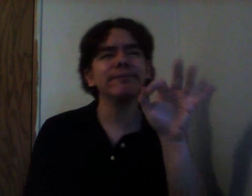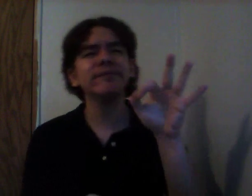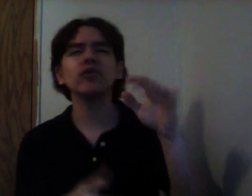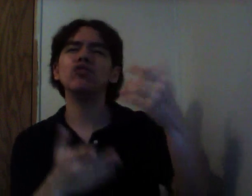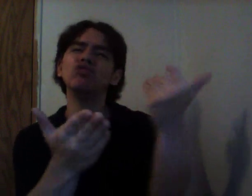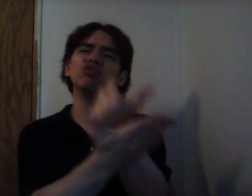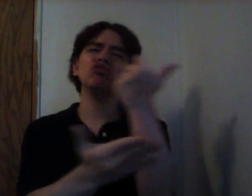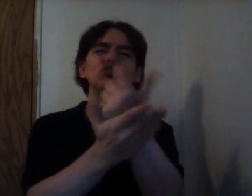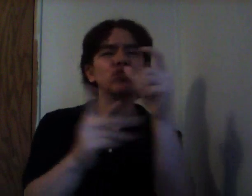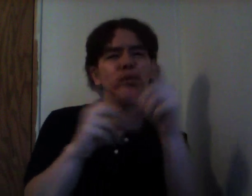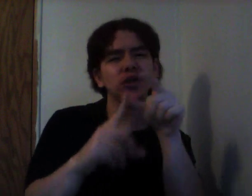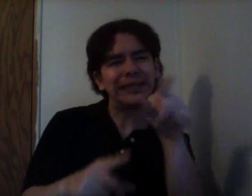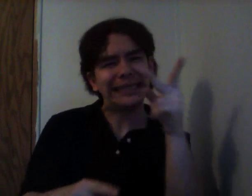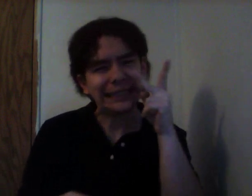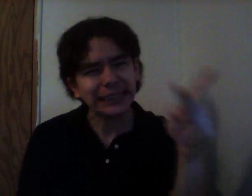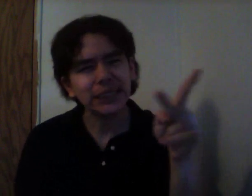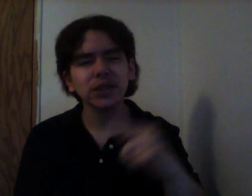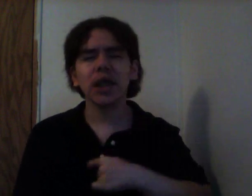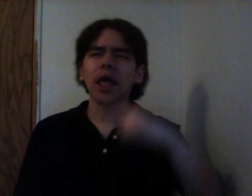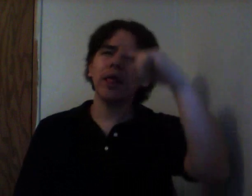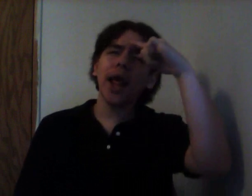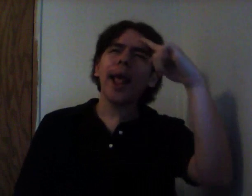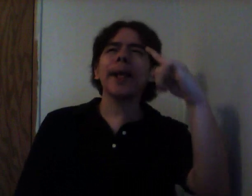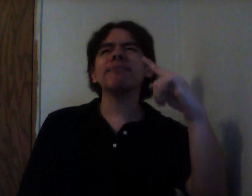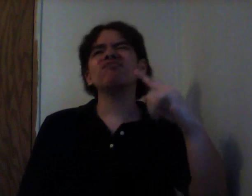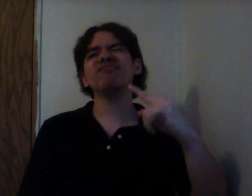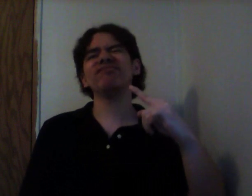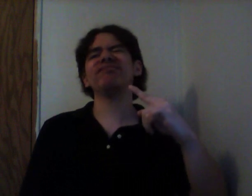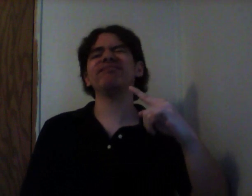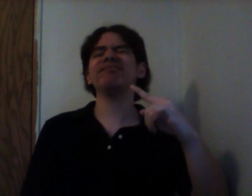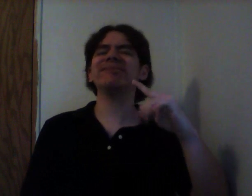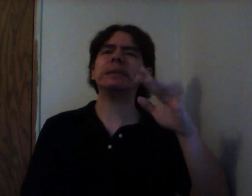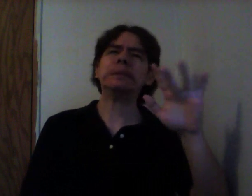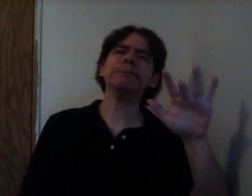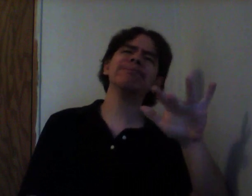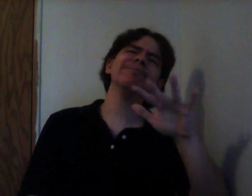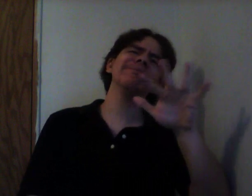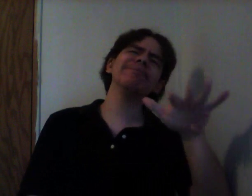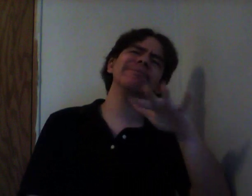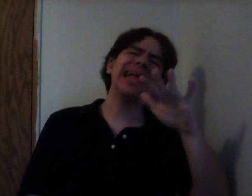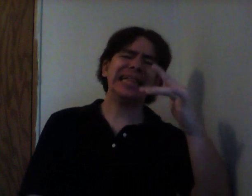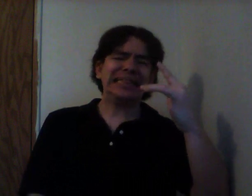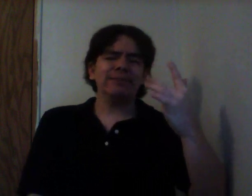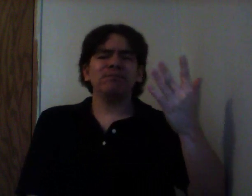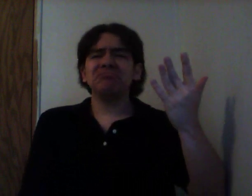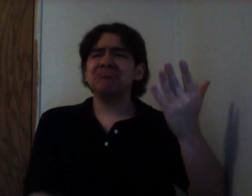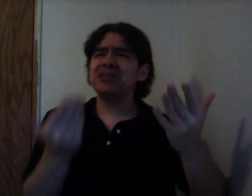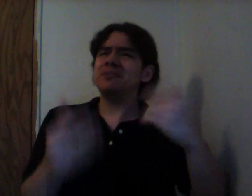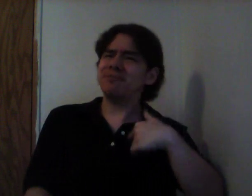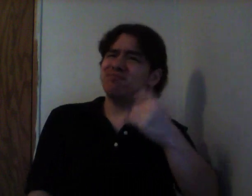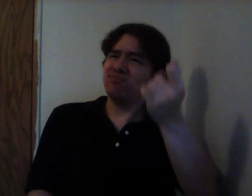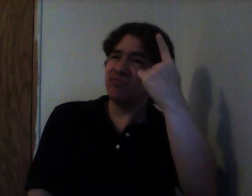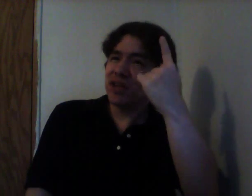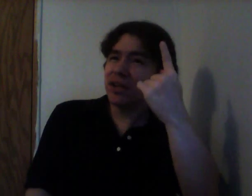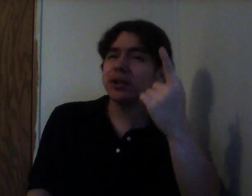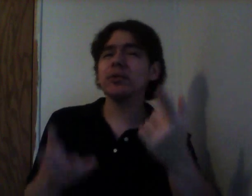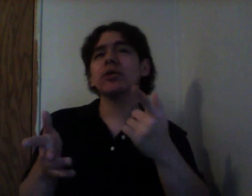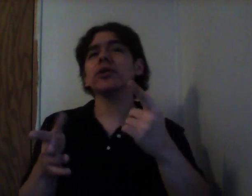you kind of think you understand it, but you need to see it in the context of a real sentence. You can put it in there. What does this mean?